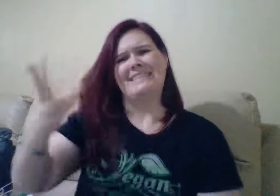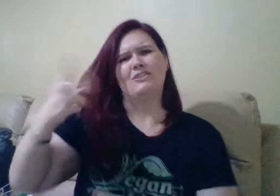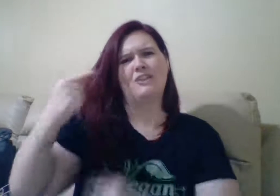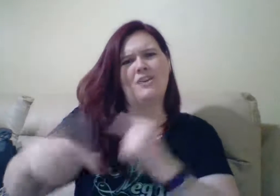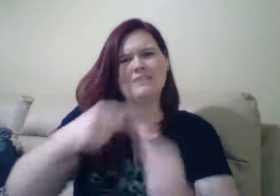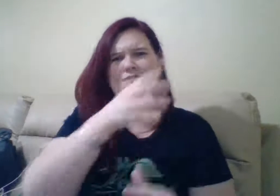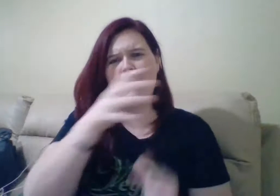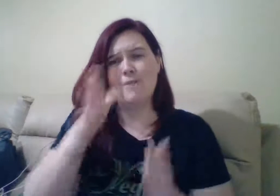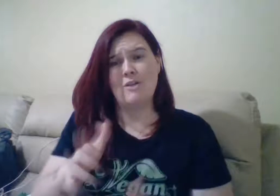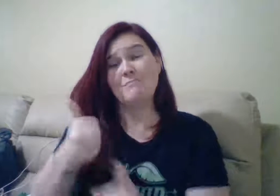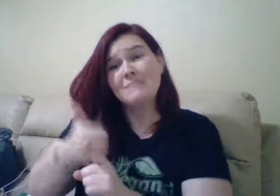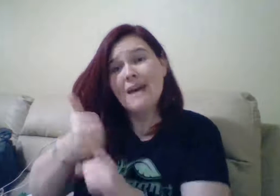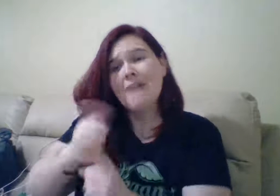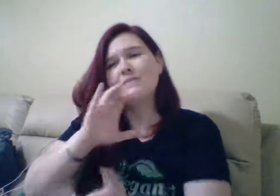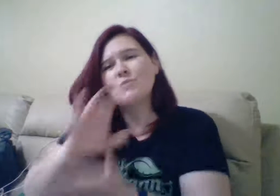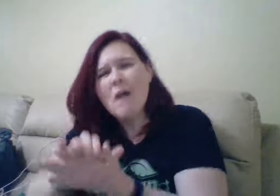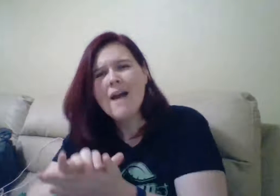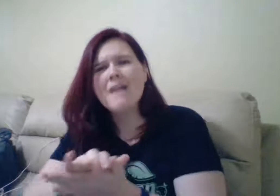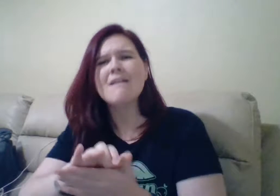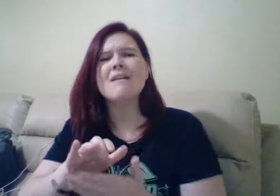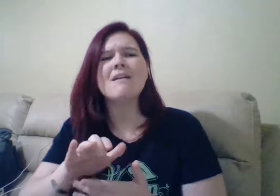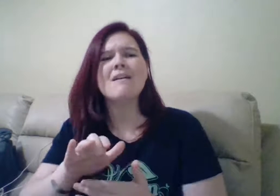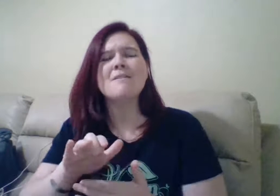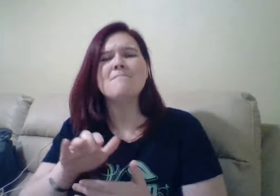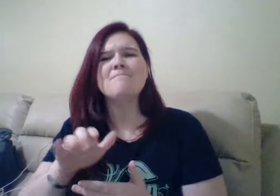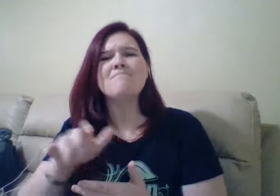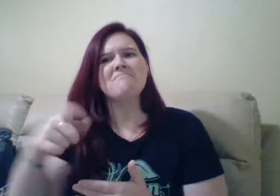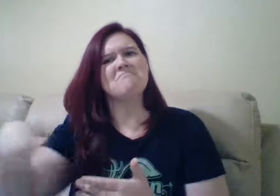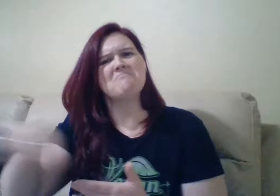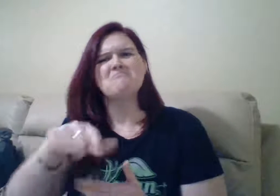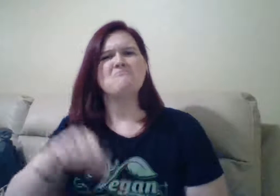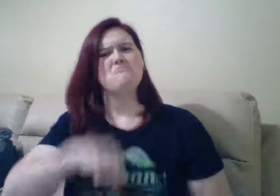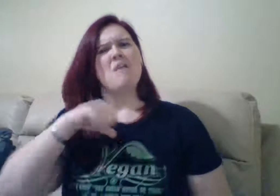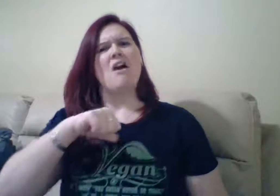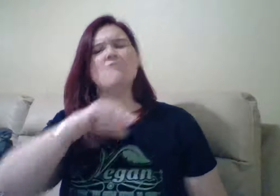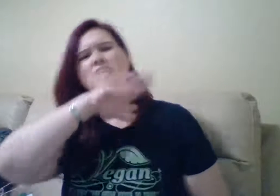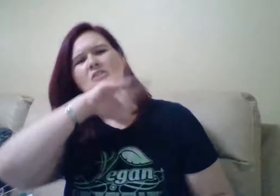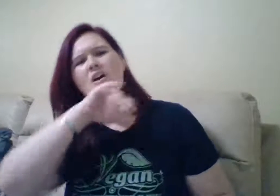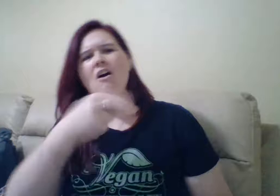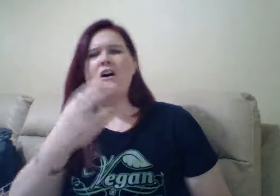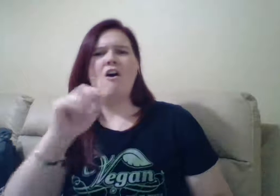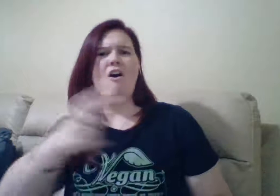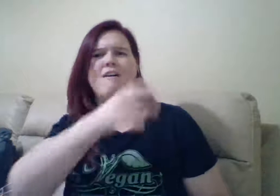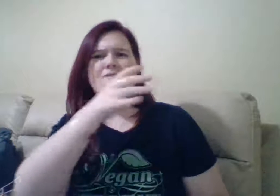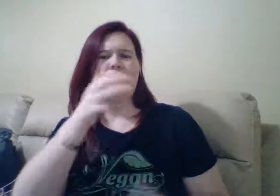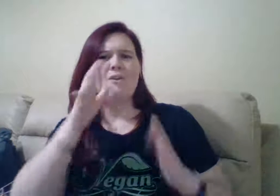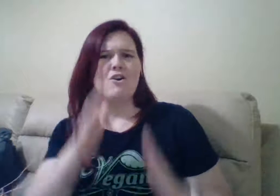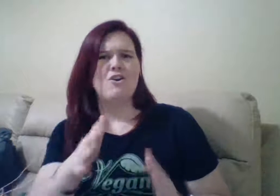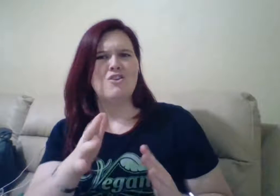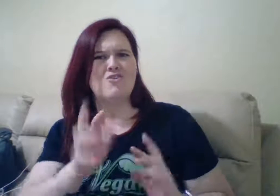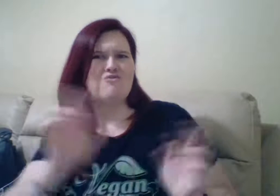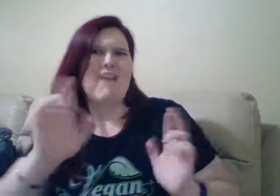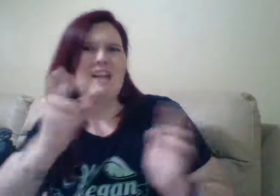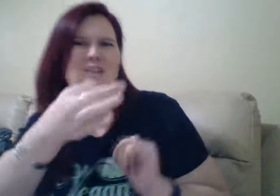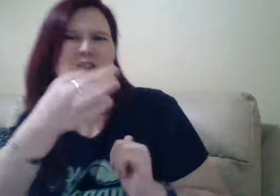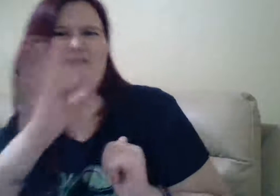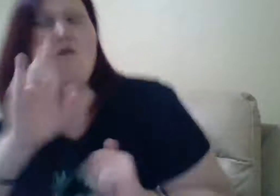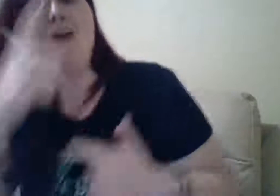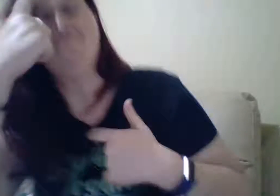father are proud hog farmers who are getting ready for a traumatizing experience. How crazy is this, right? The